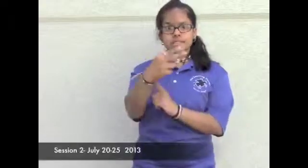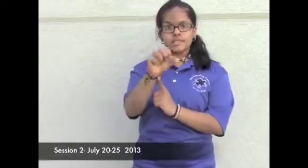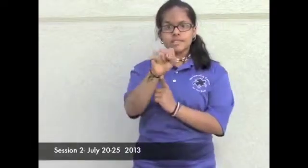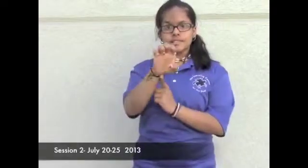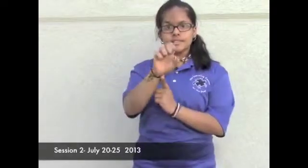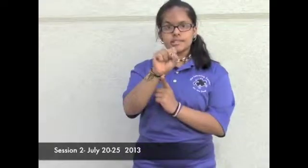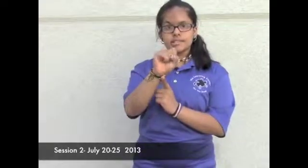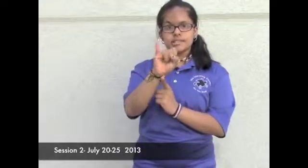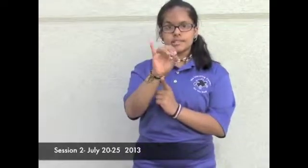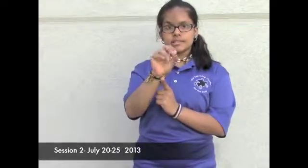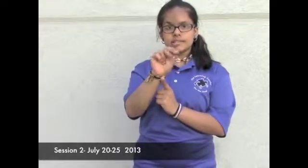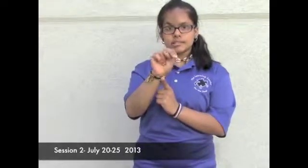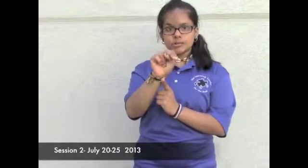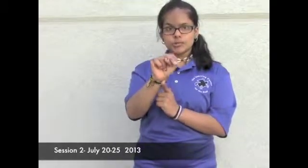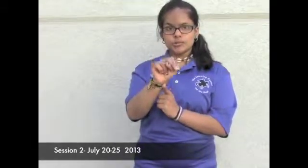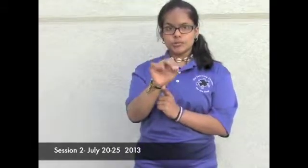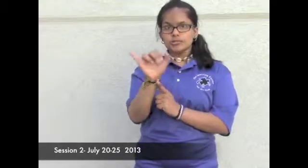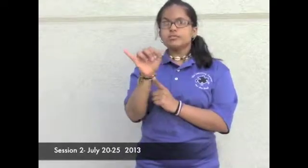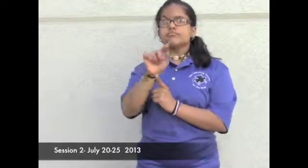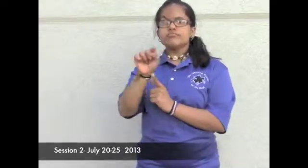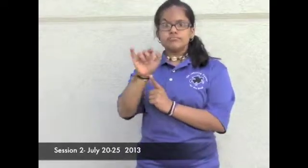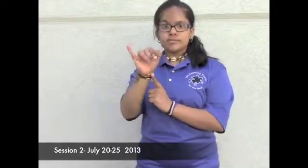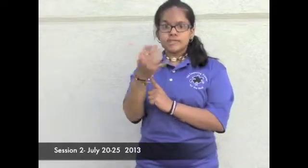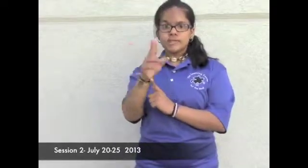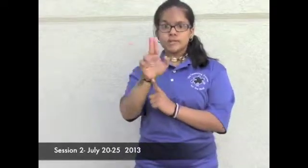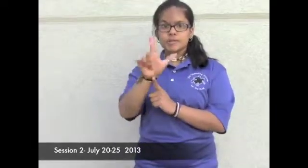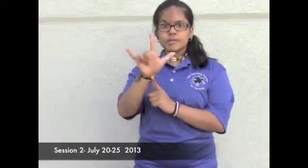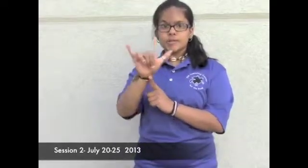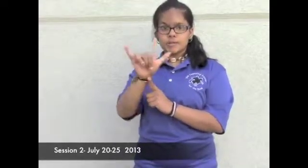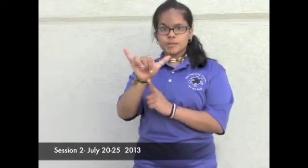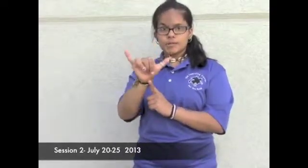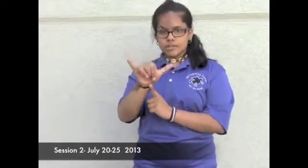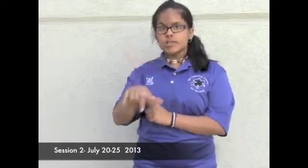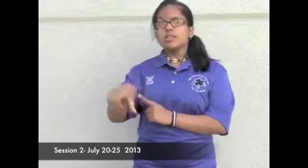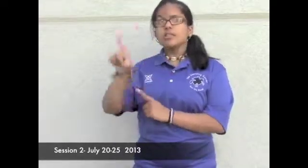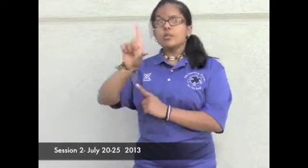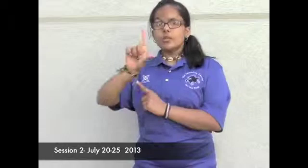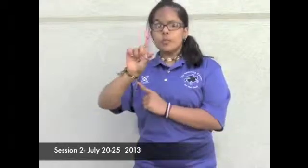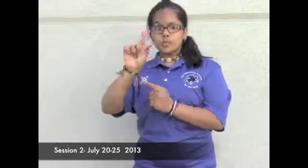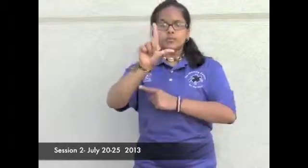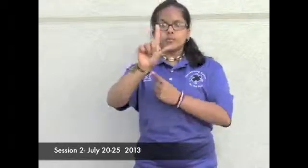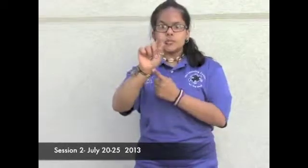And then the second session is July 20th to 25th.